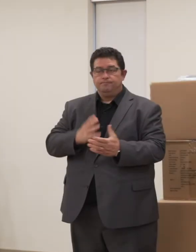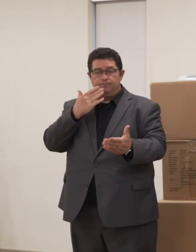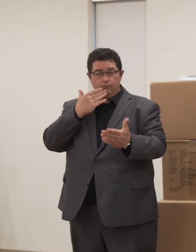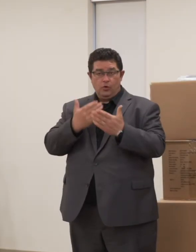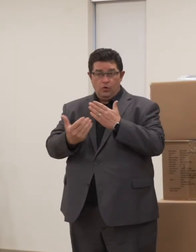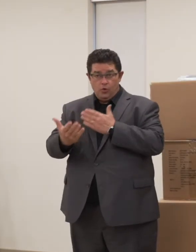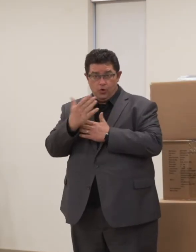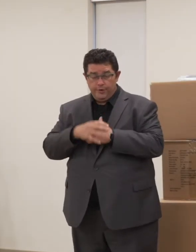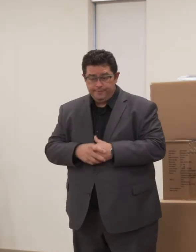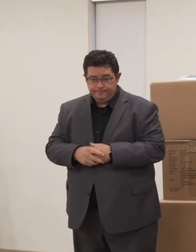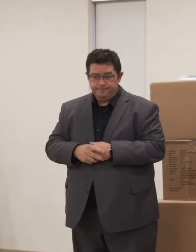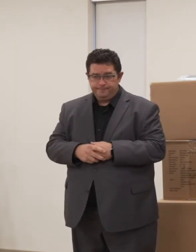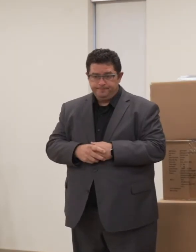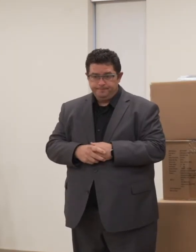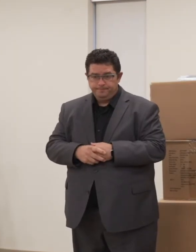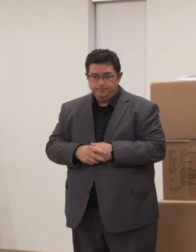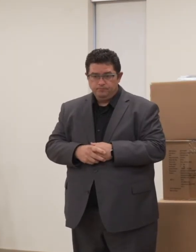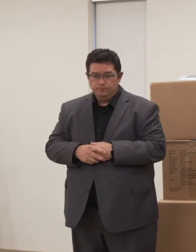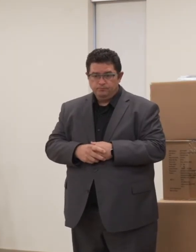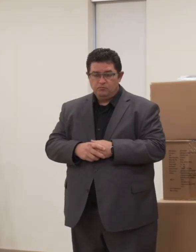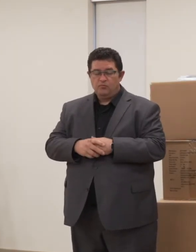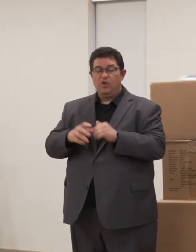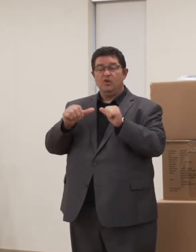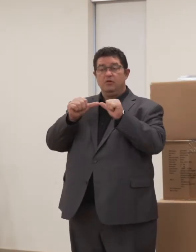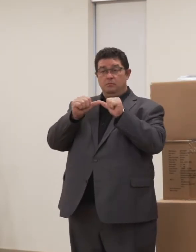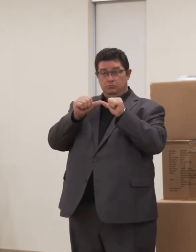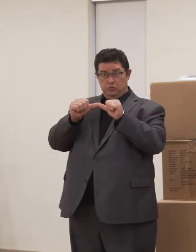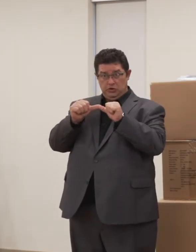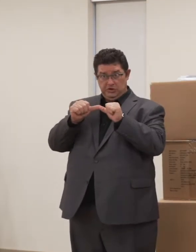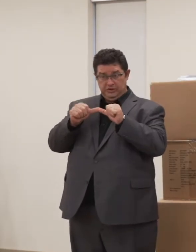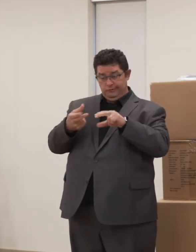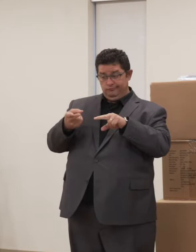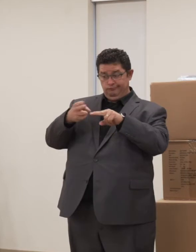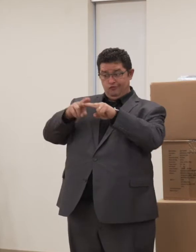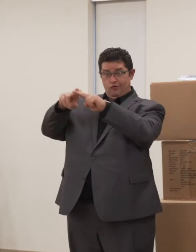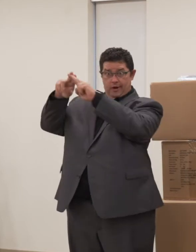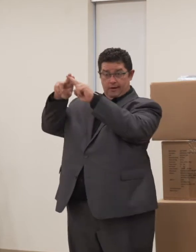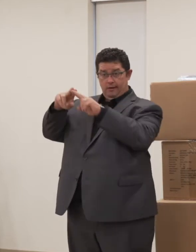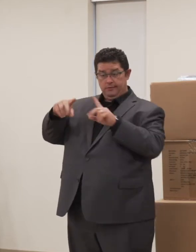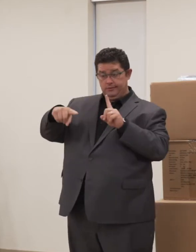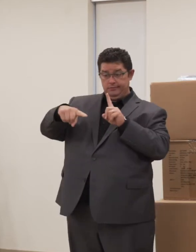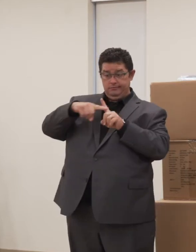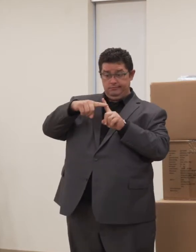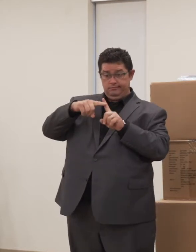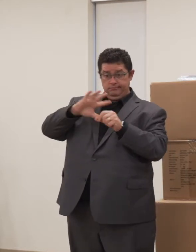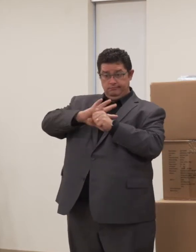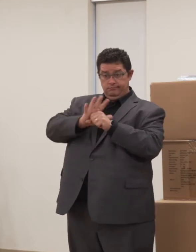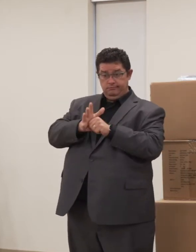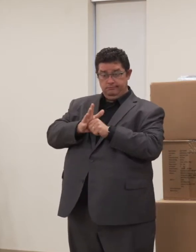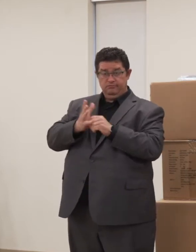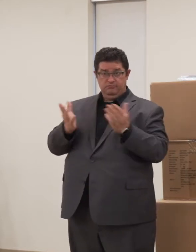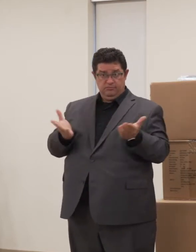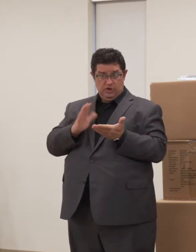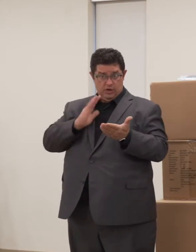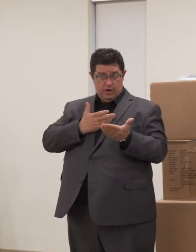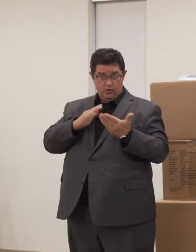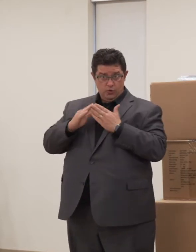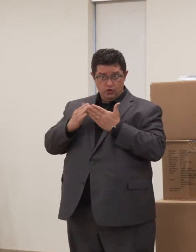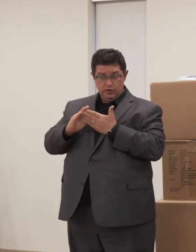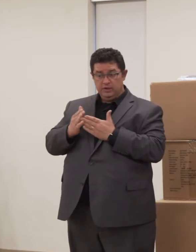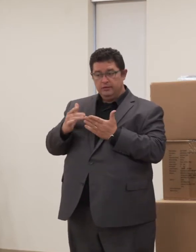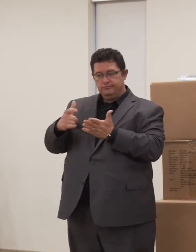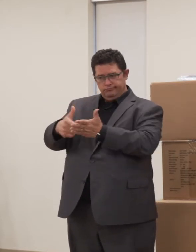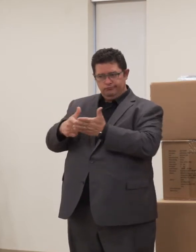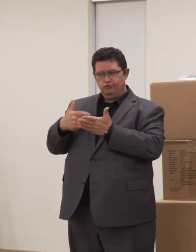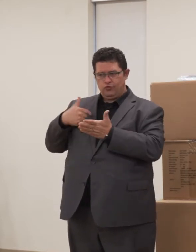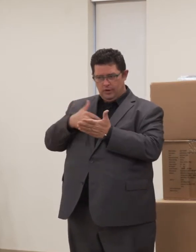Good morning. The persistent rise in COVID-19 in our community has St. Louis County taking the necessary steps